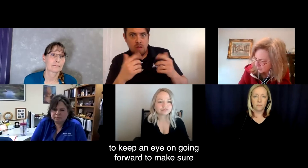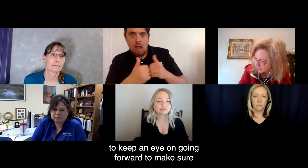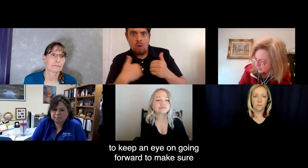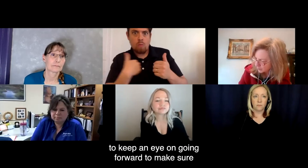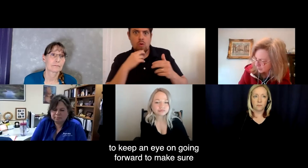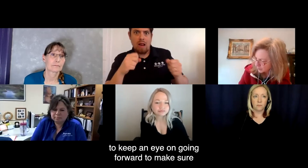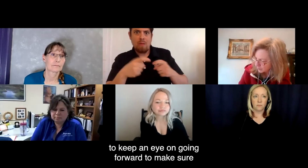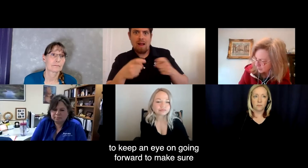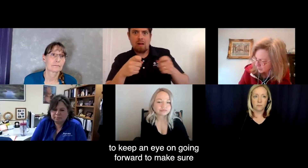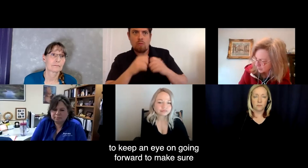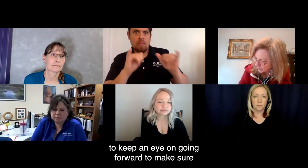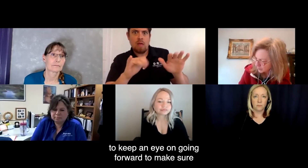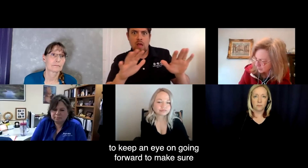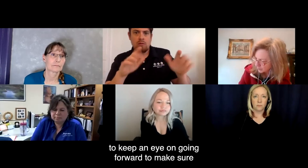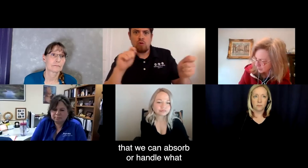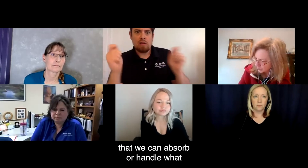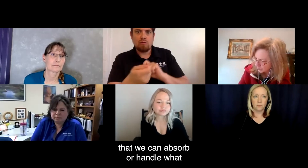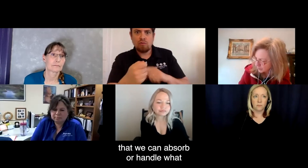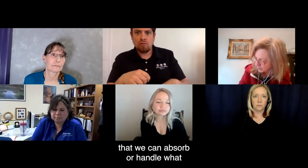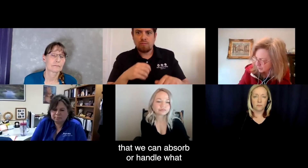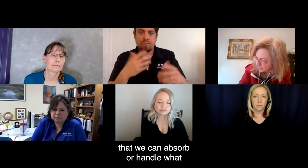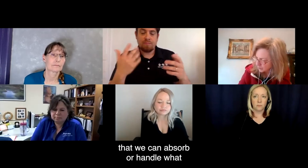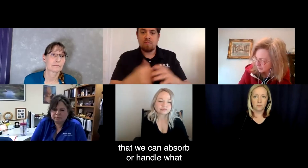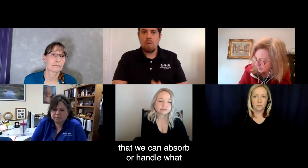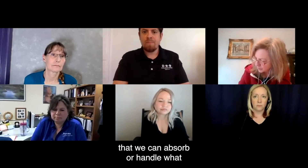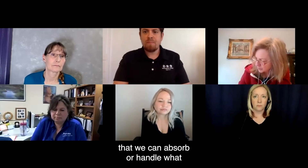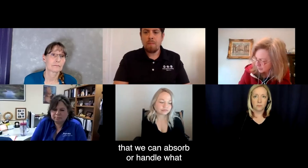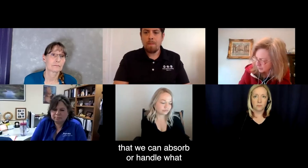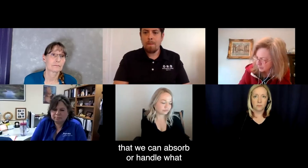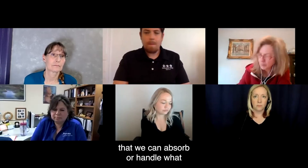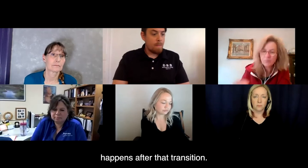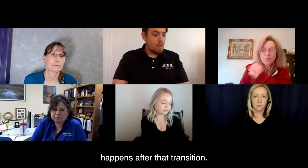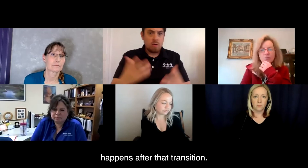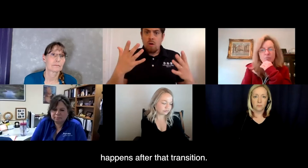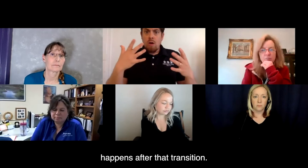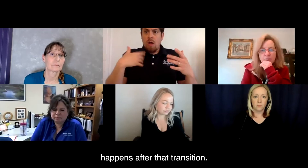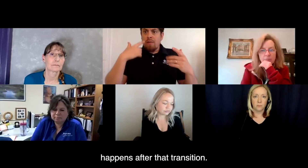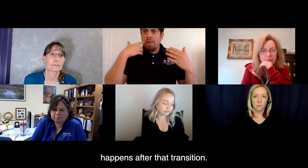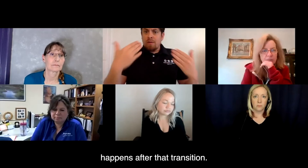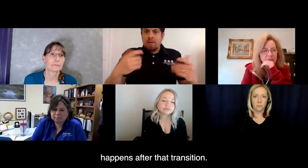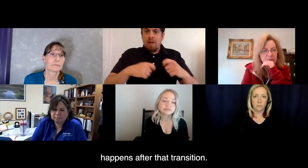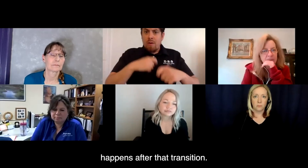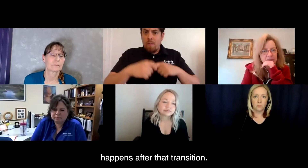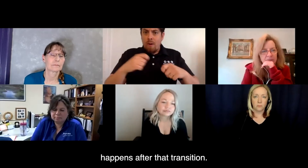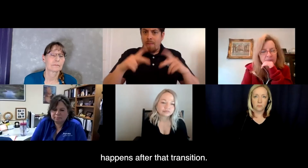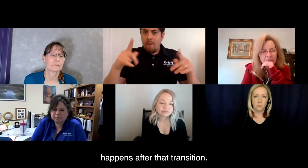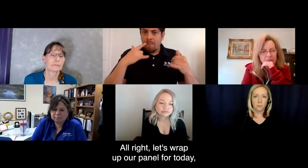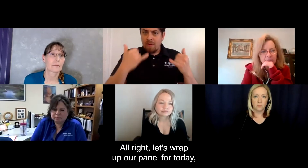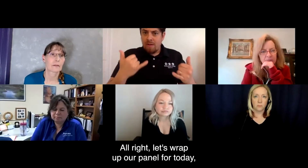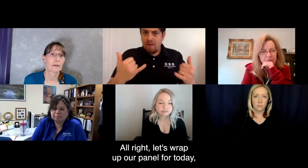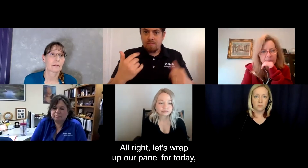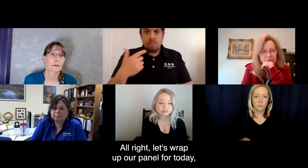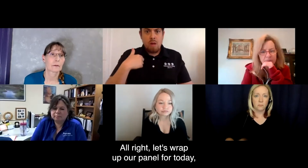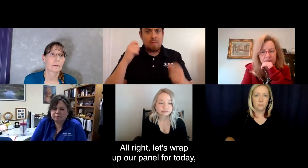just have to keep an eye on going forward to make sure that we can absorb or handle what happens after that transition.